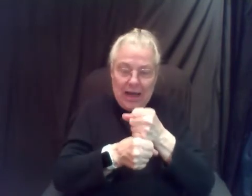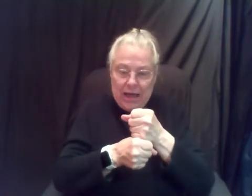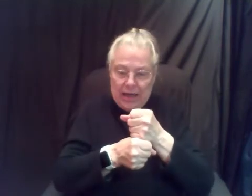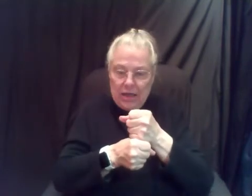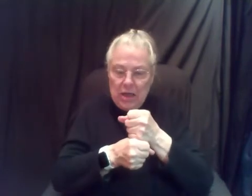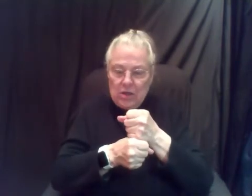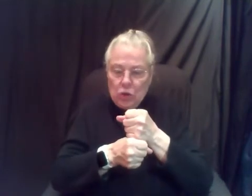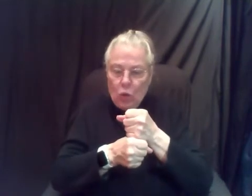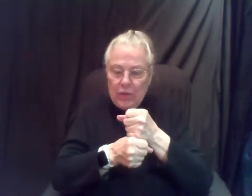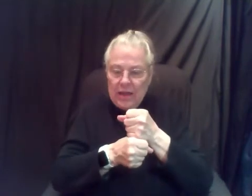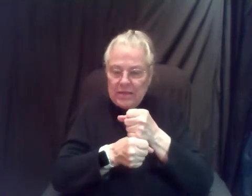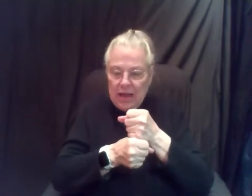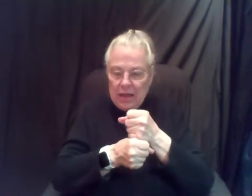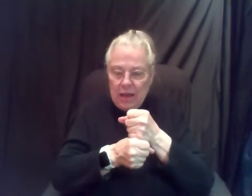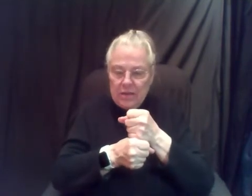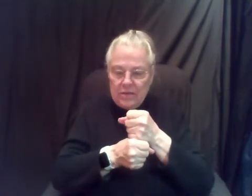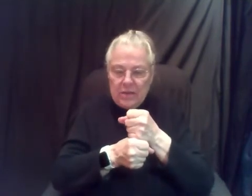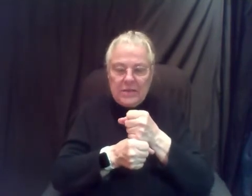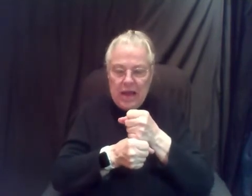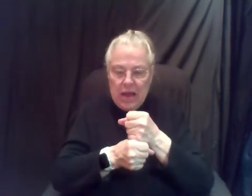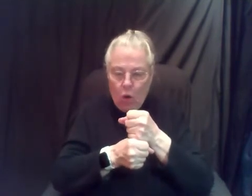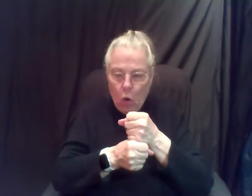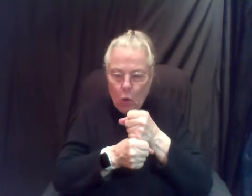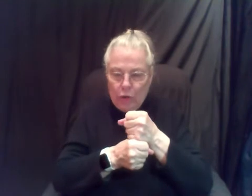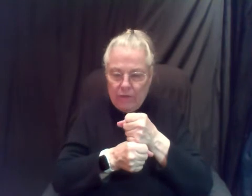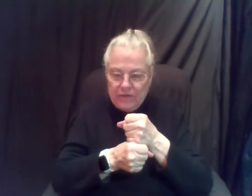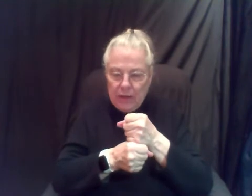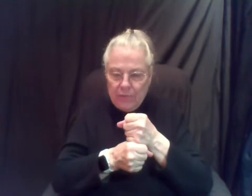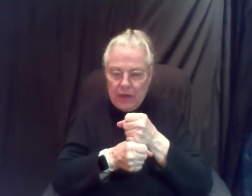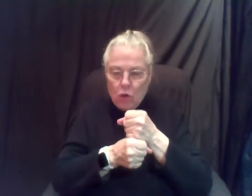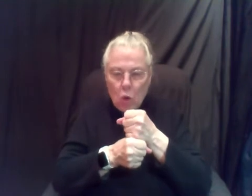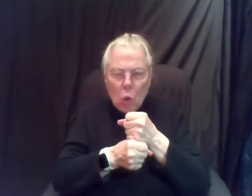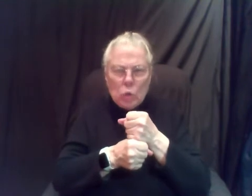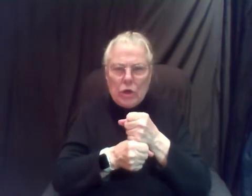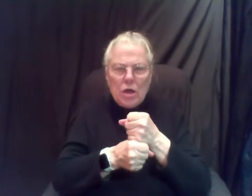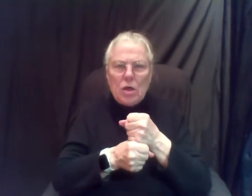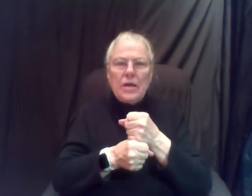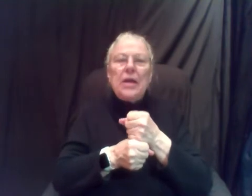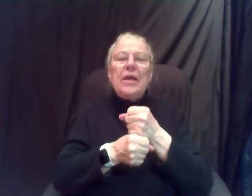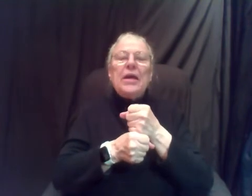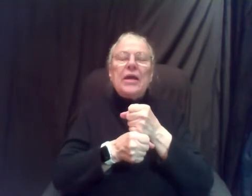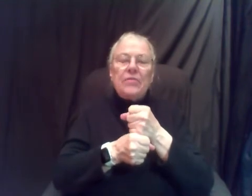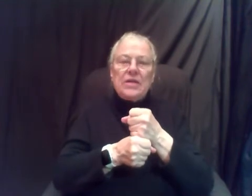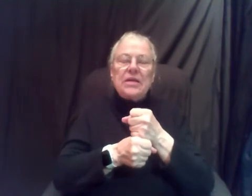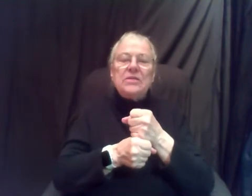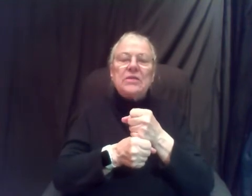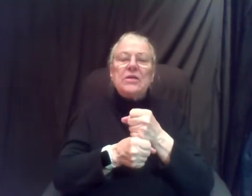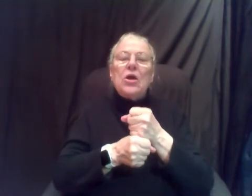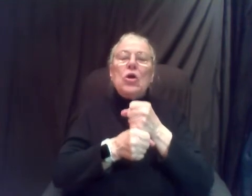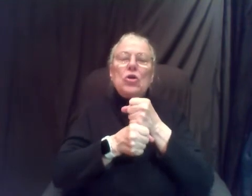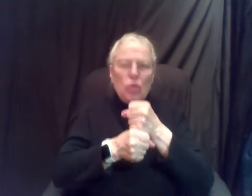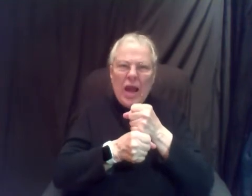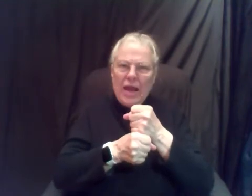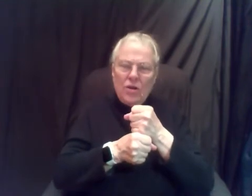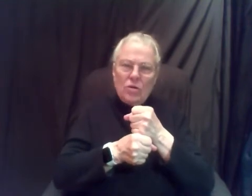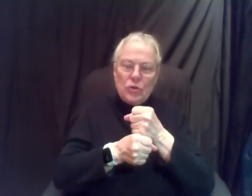tight. So when they say the take hold of something or hold on, in this instant, you're hanging on to it